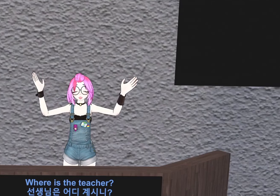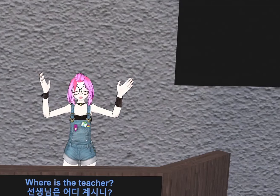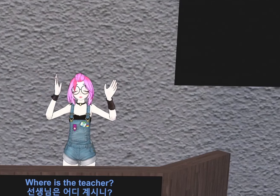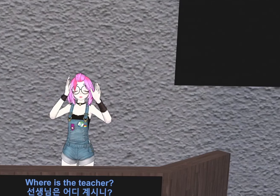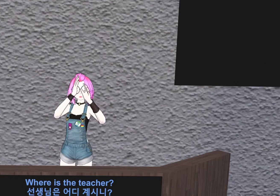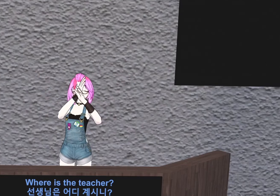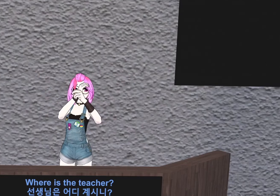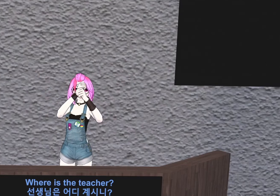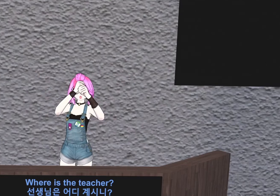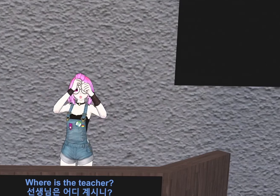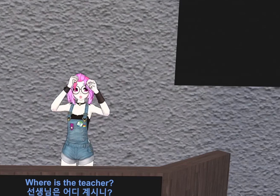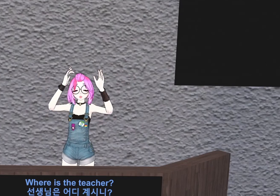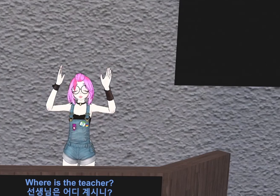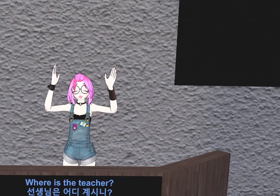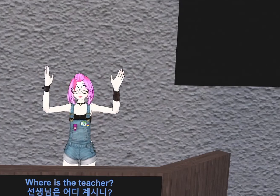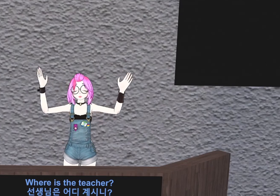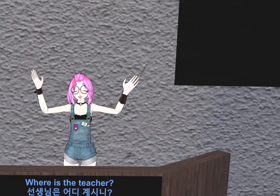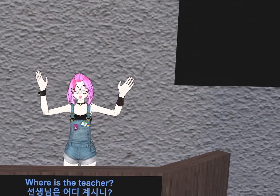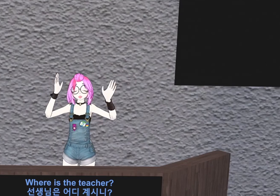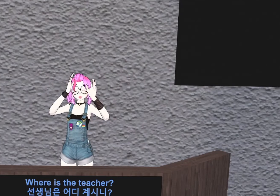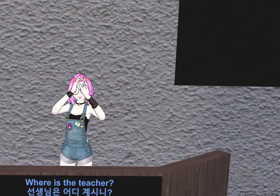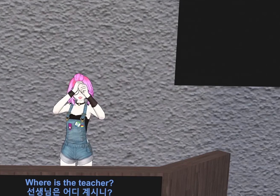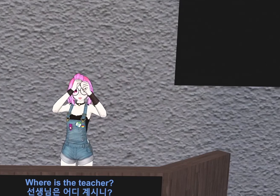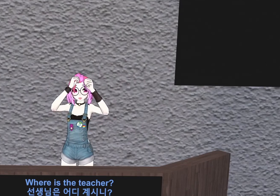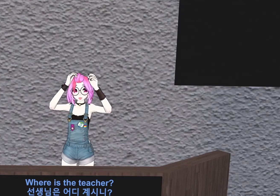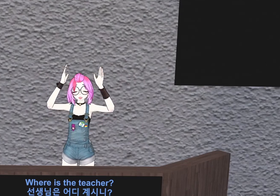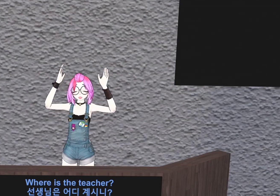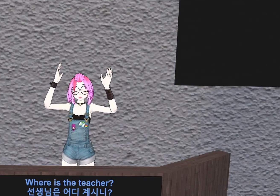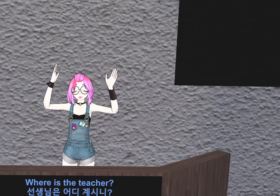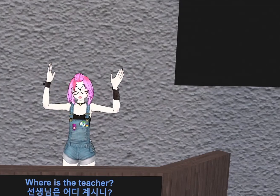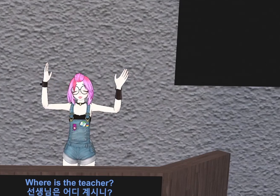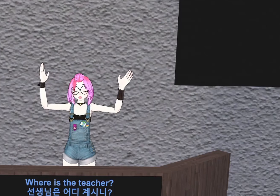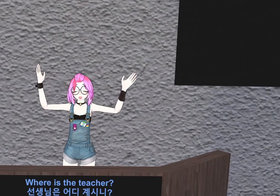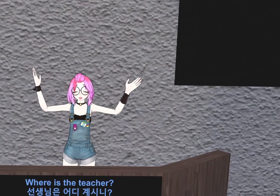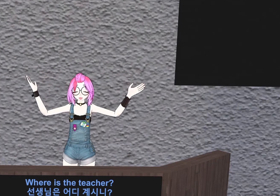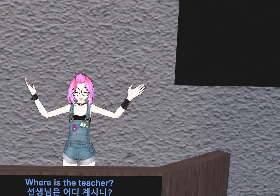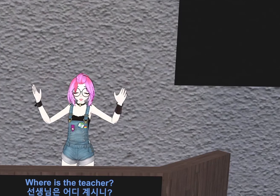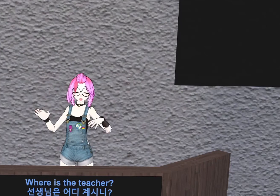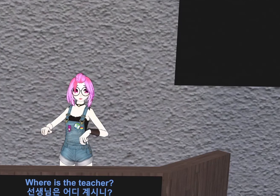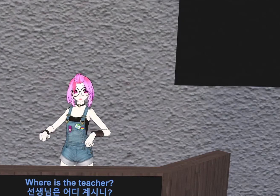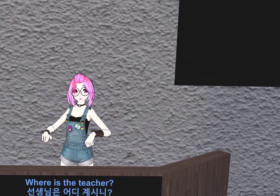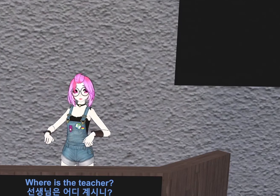expanding. So, like you're expanding your brain and envisioning what's in front of you. Yup,